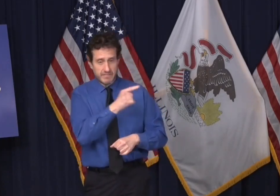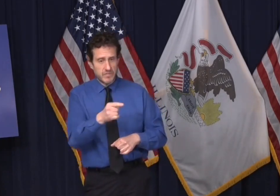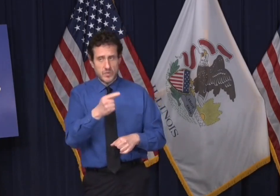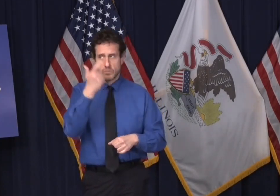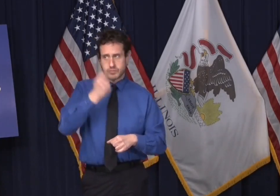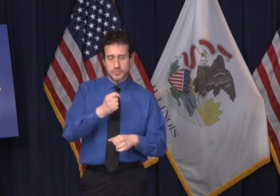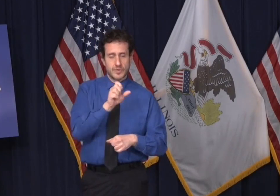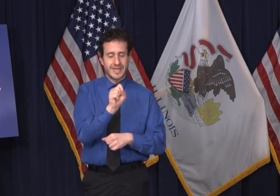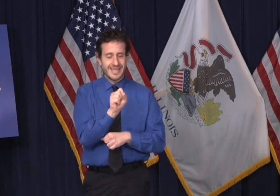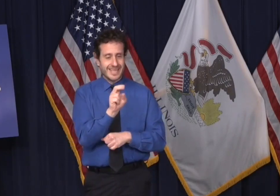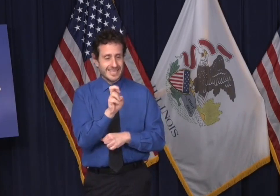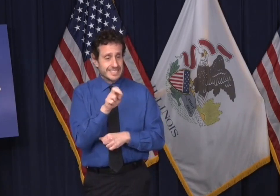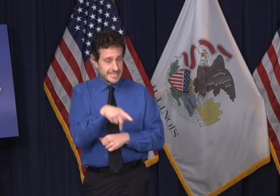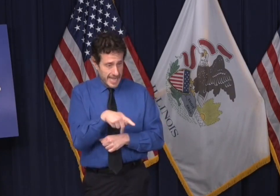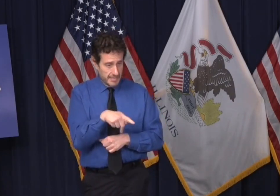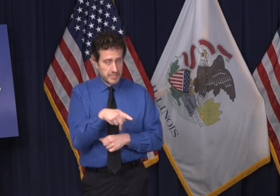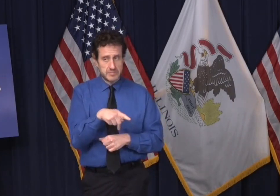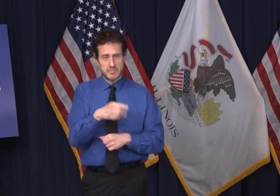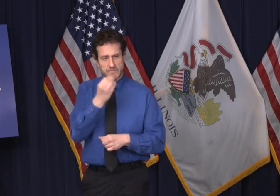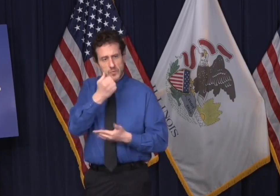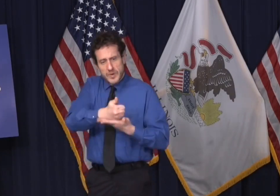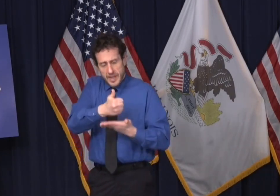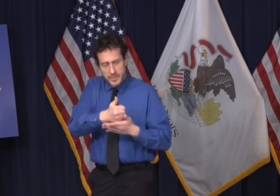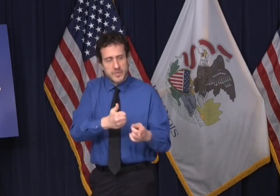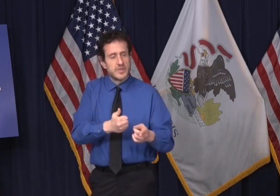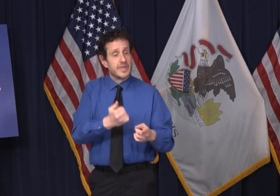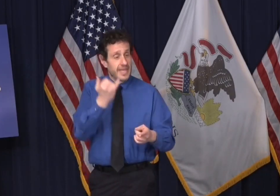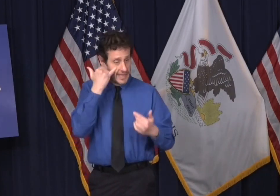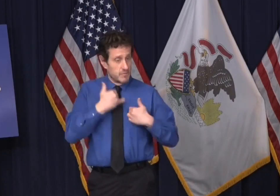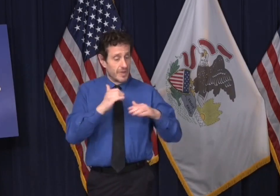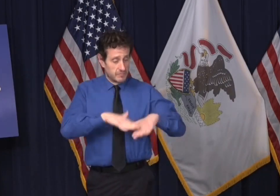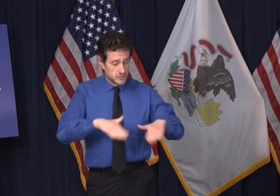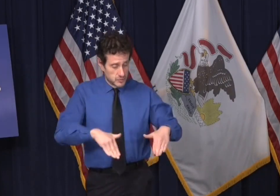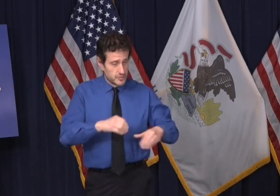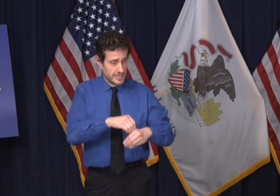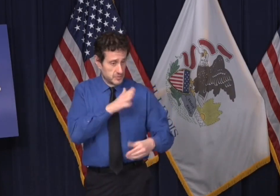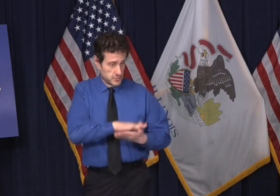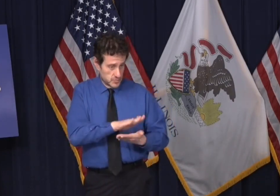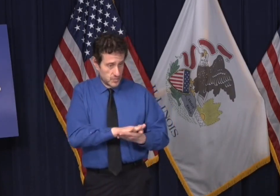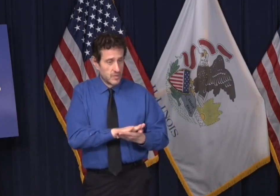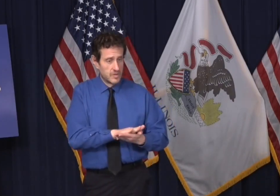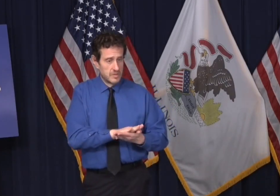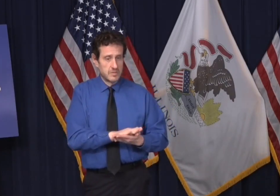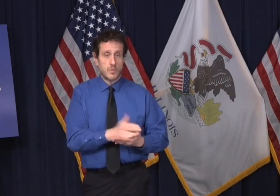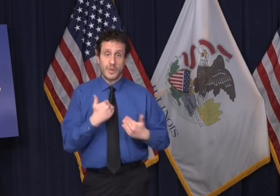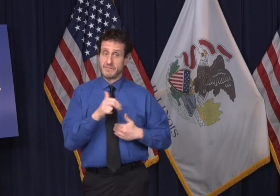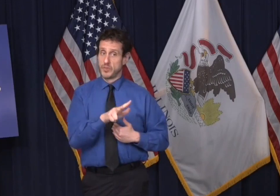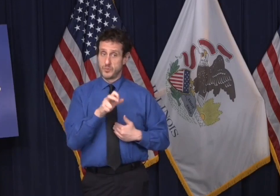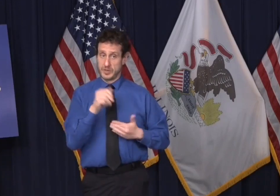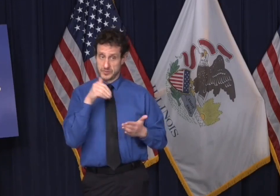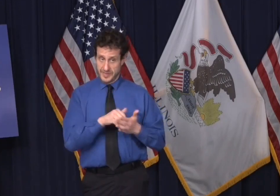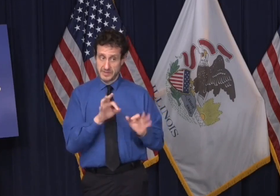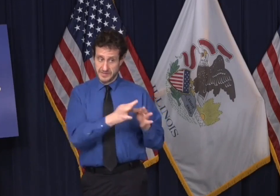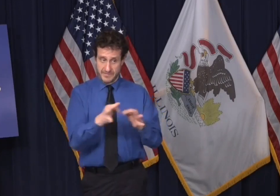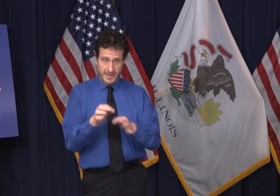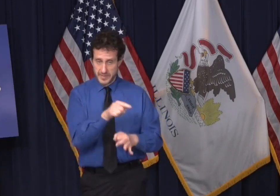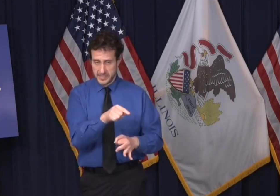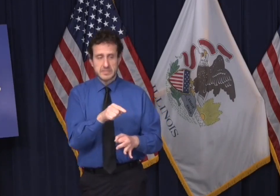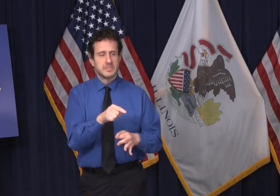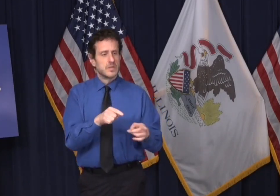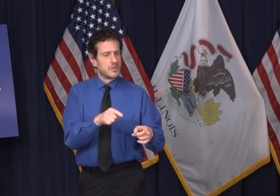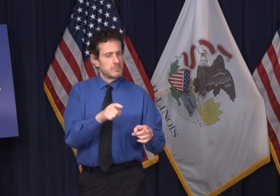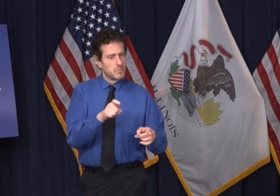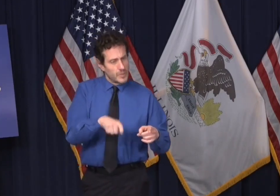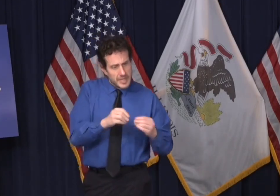households with school-aged children, more than 300,000 in all. And that expansion has now